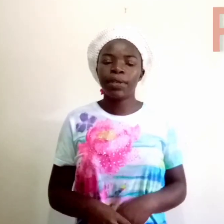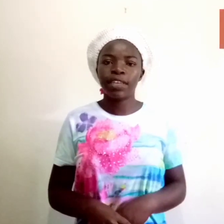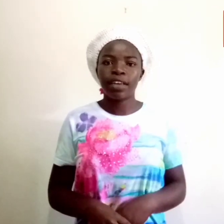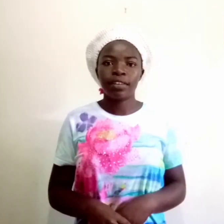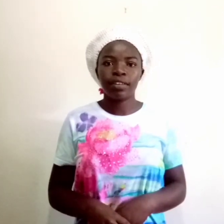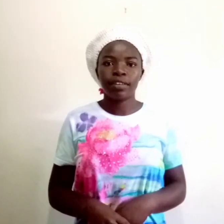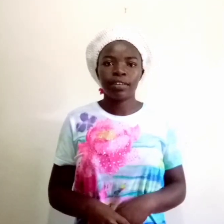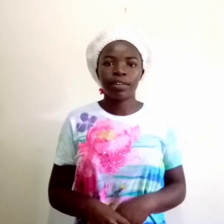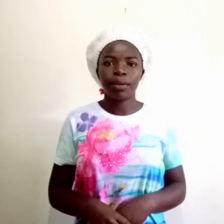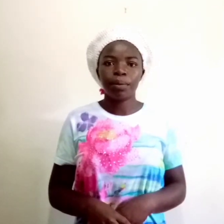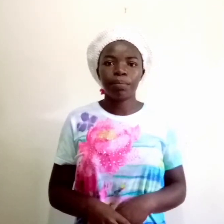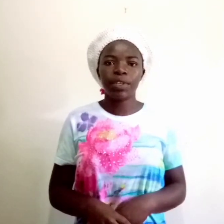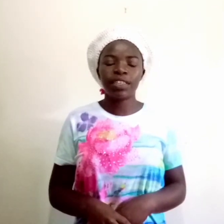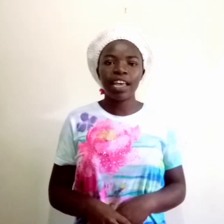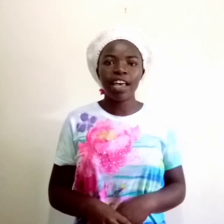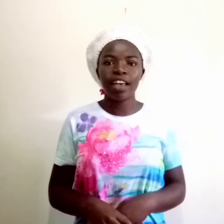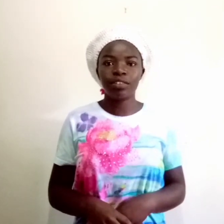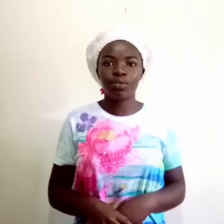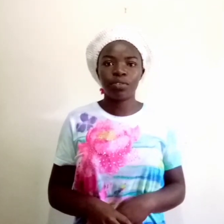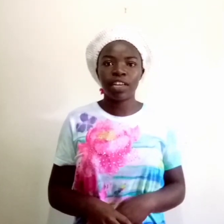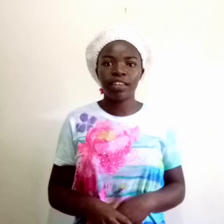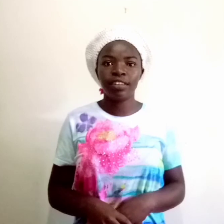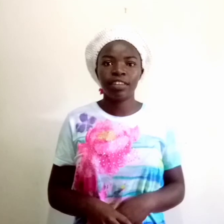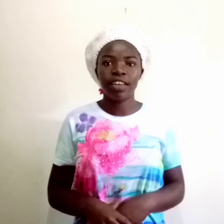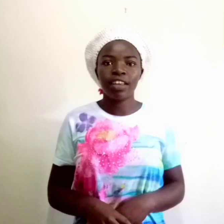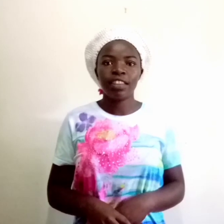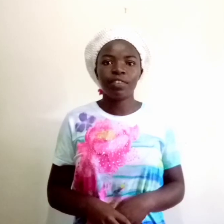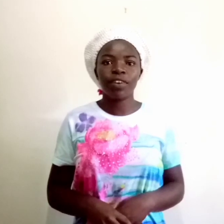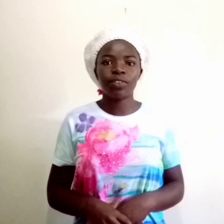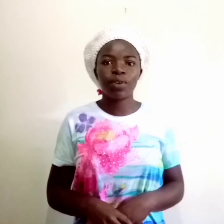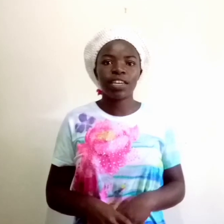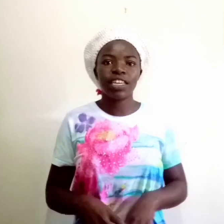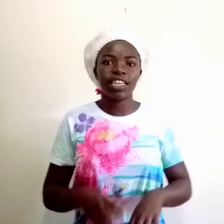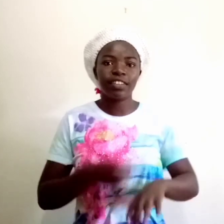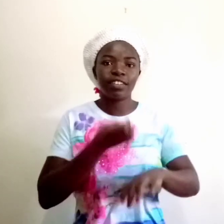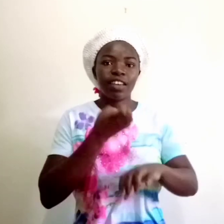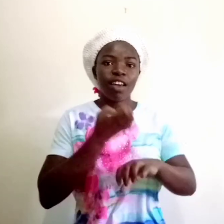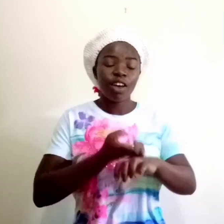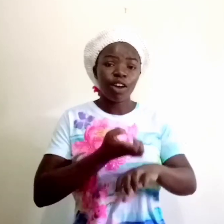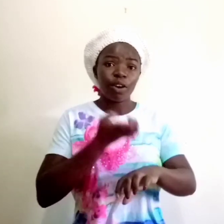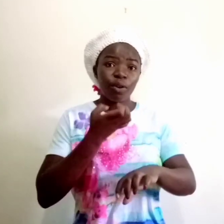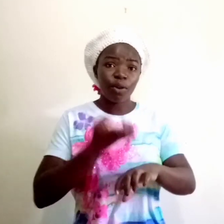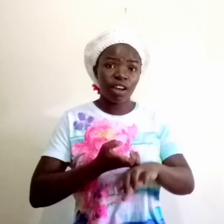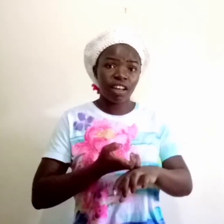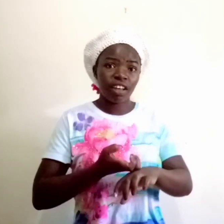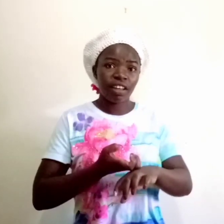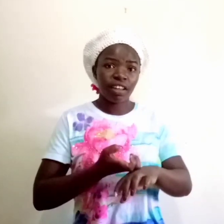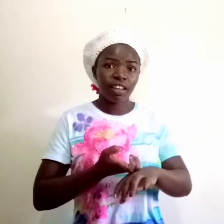Peter, Peter has two signs. The first one is rock,